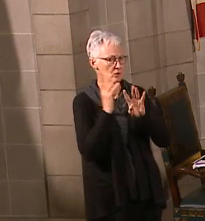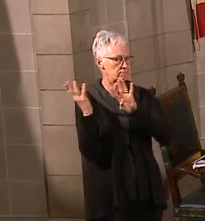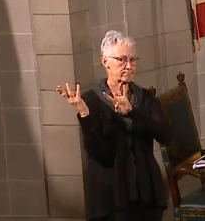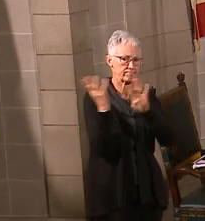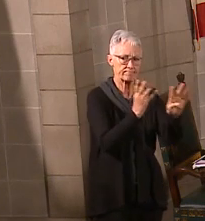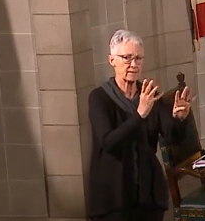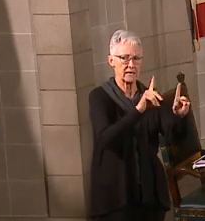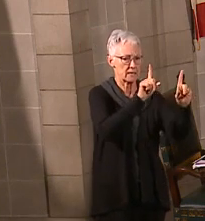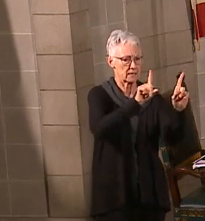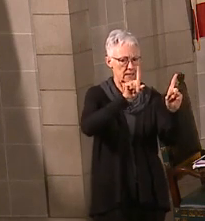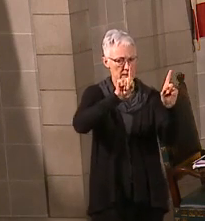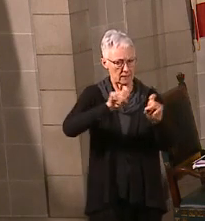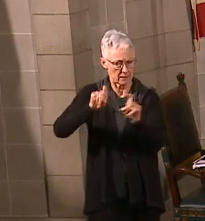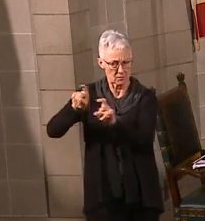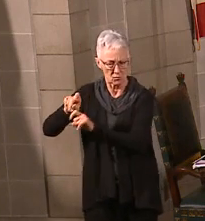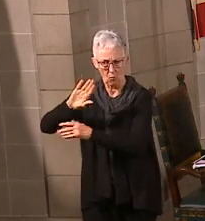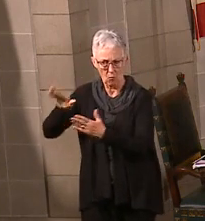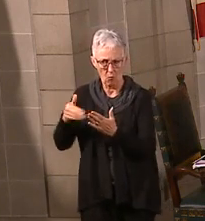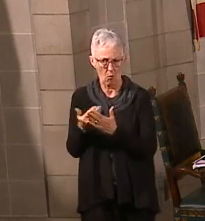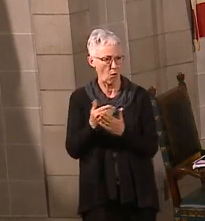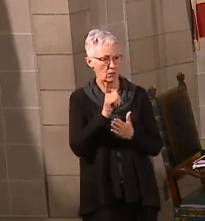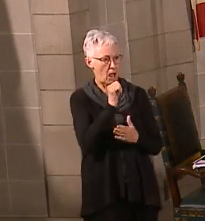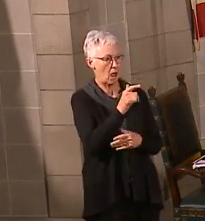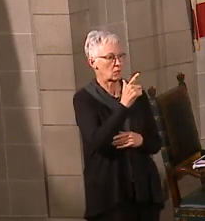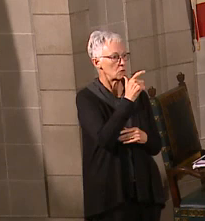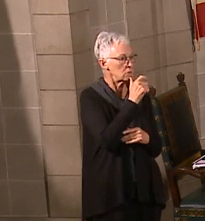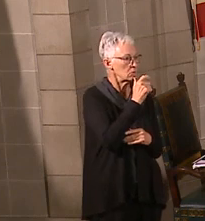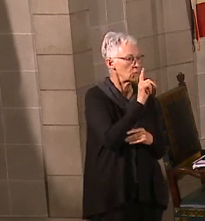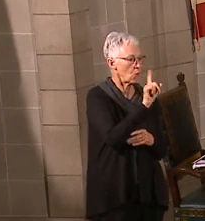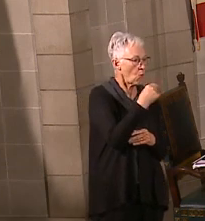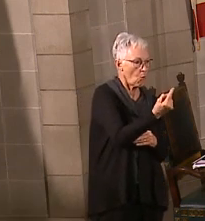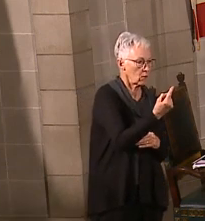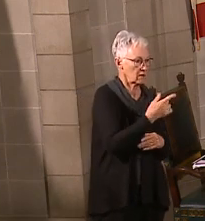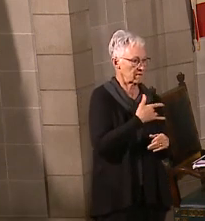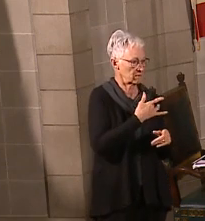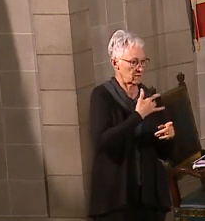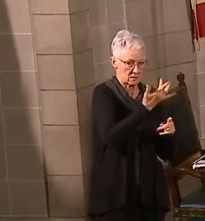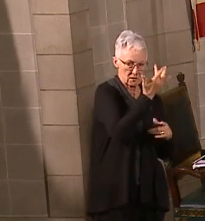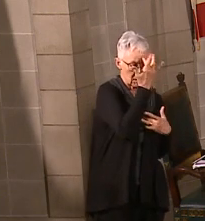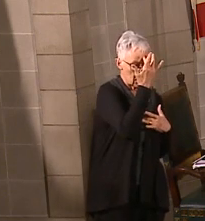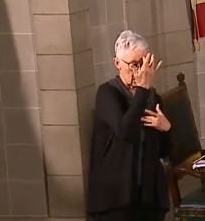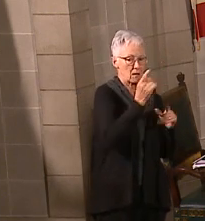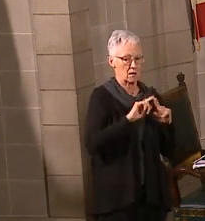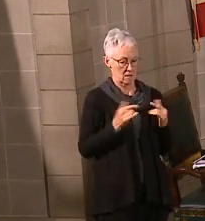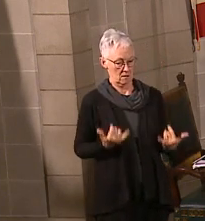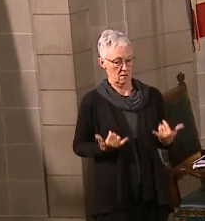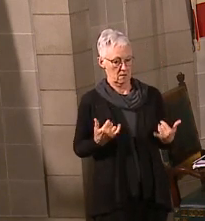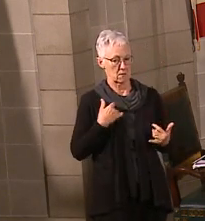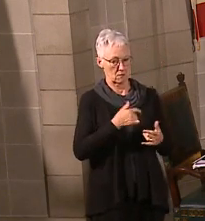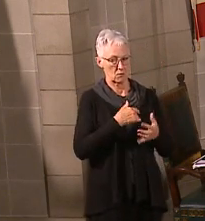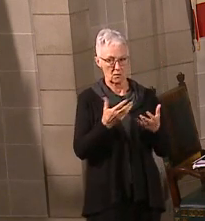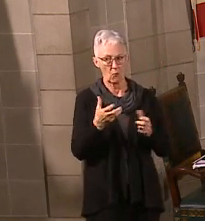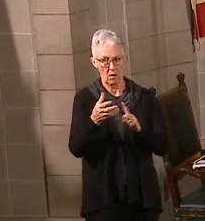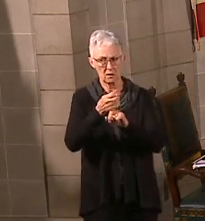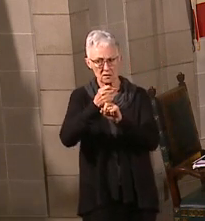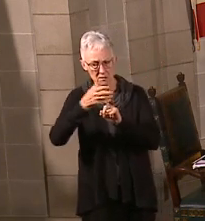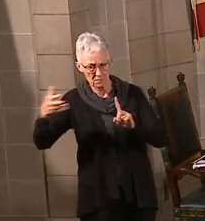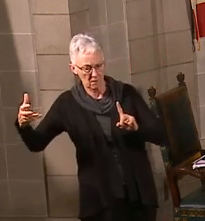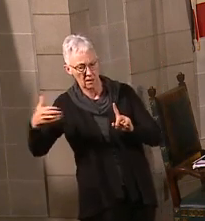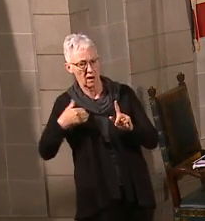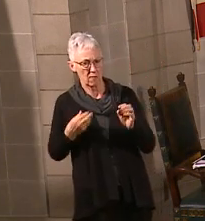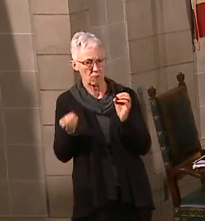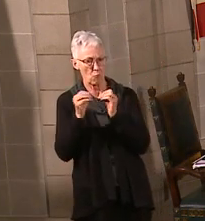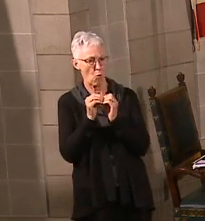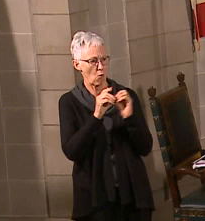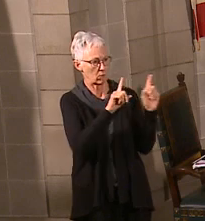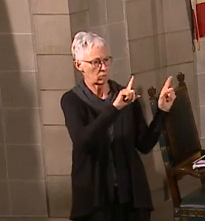well. So we are doing some of that right now, but what we really want to do is be able to expand the testing so we can do more of that, to have a better idea of